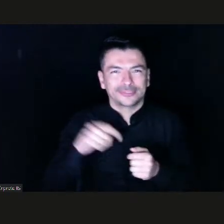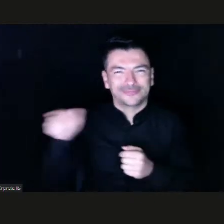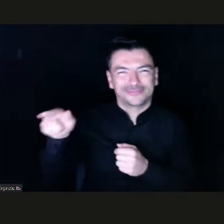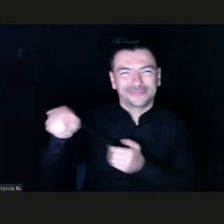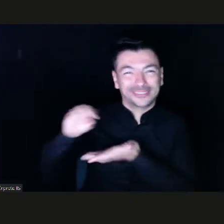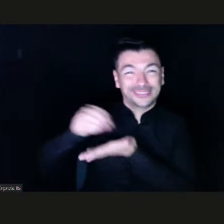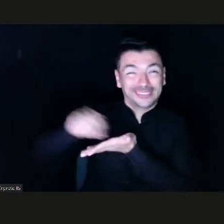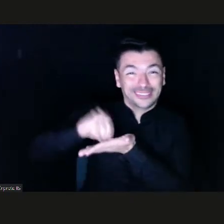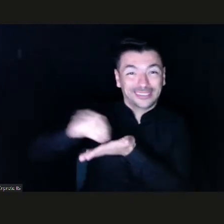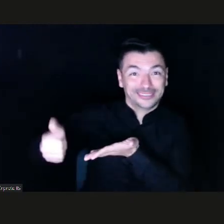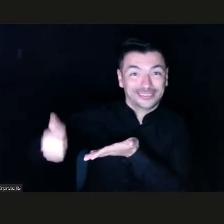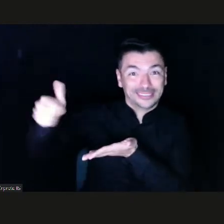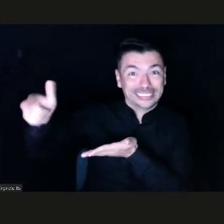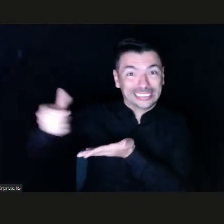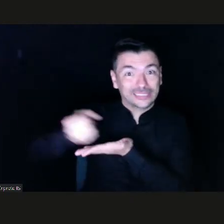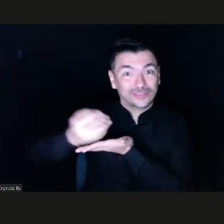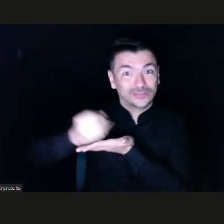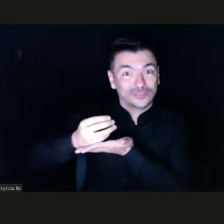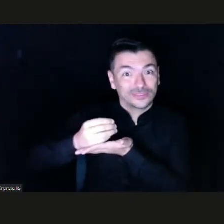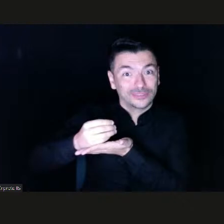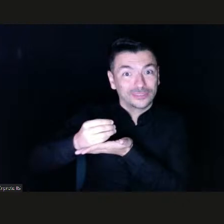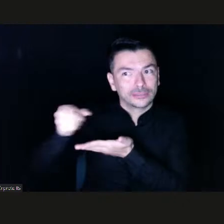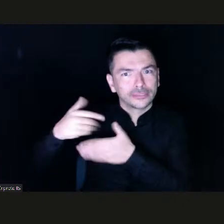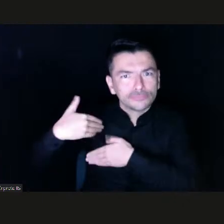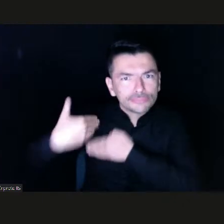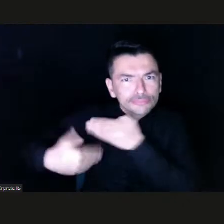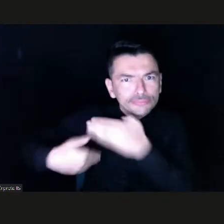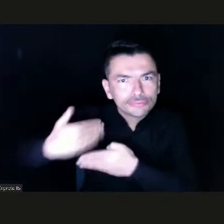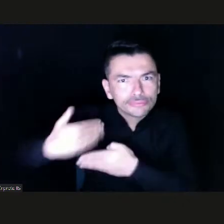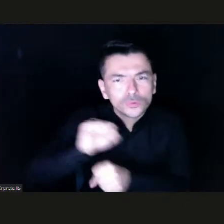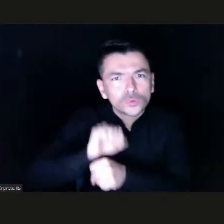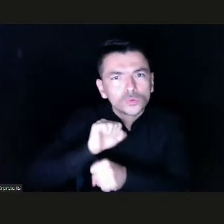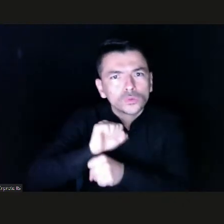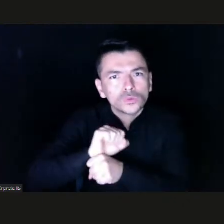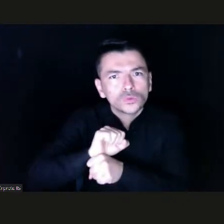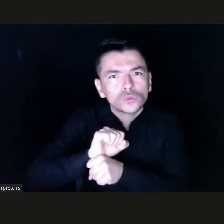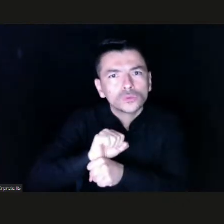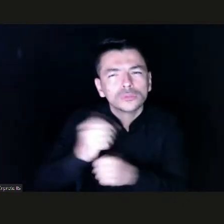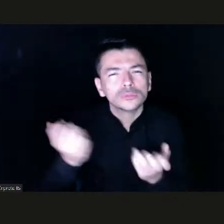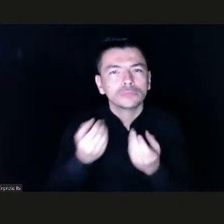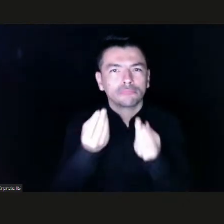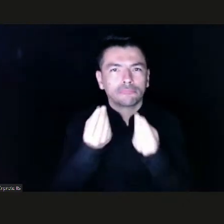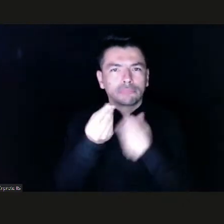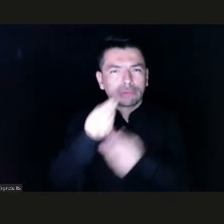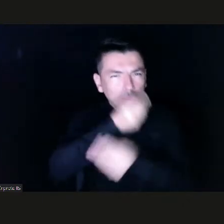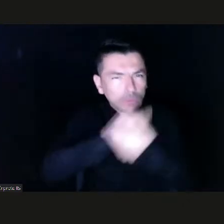UNCTAD. But why, you might ask, the focus today on services as